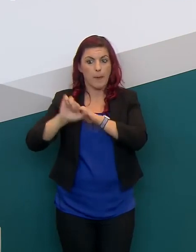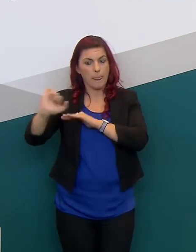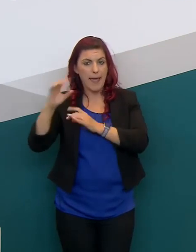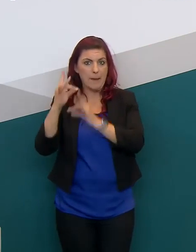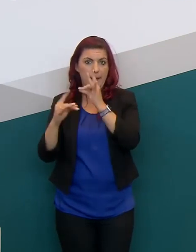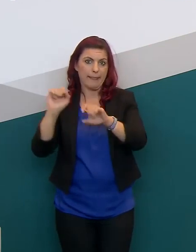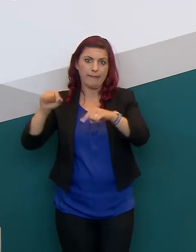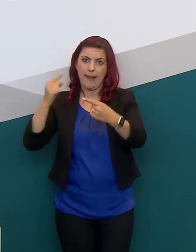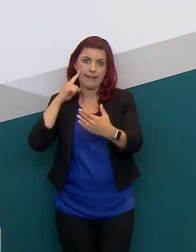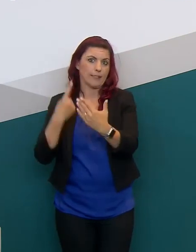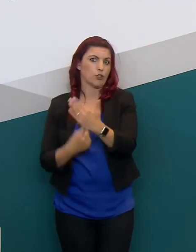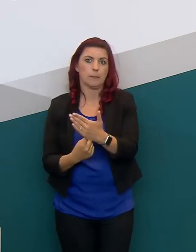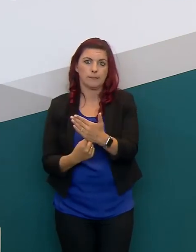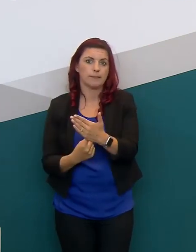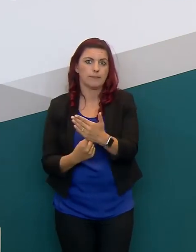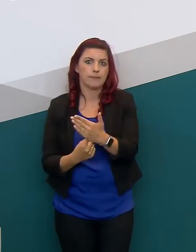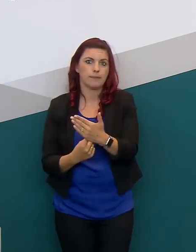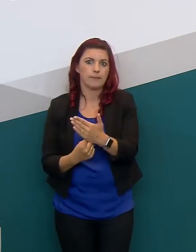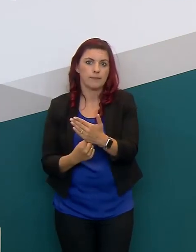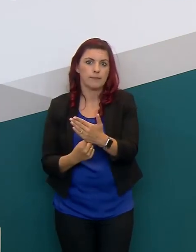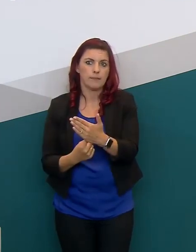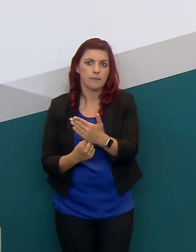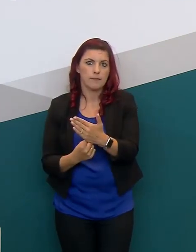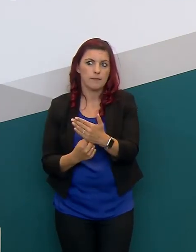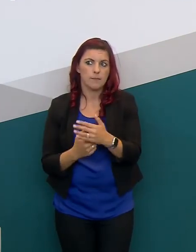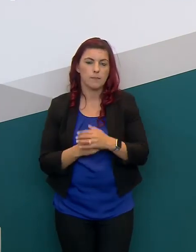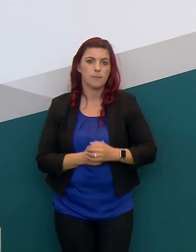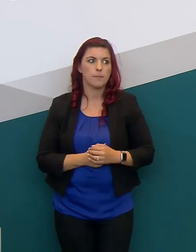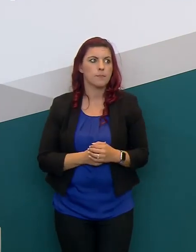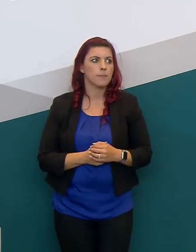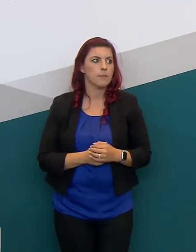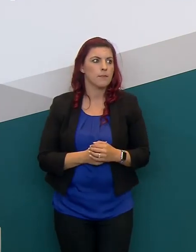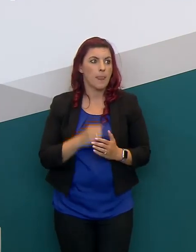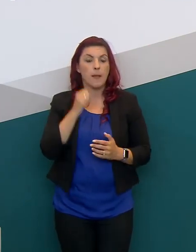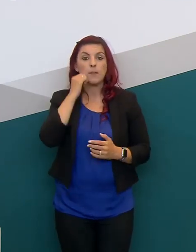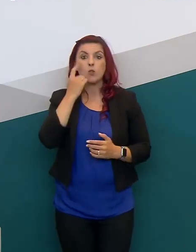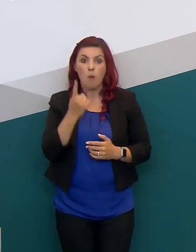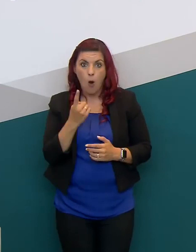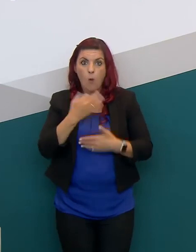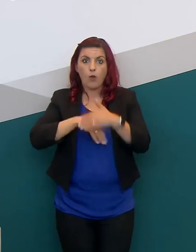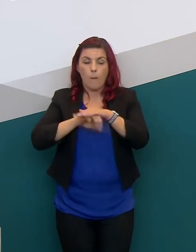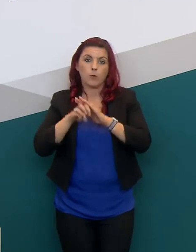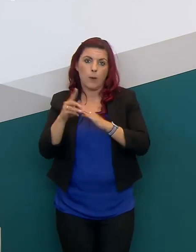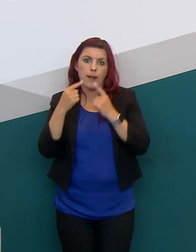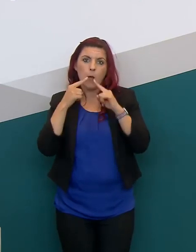going to consider that and make clear what the response to that will be tomorrow. Okay.